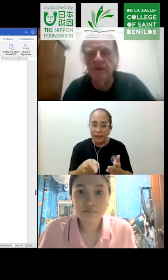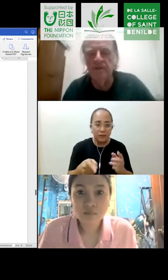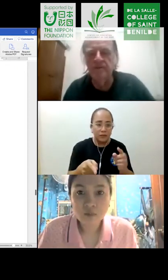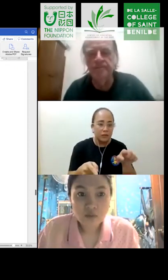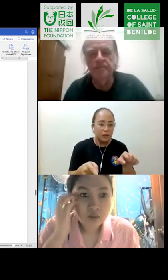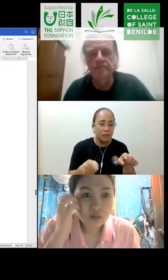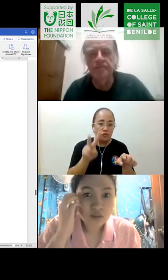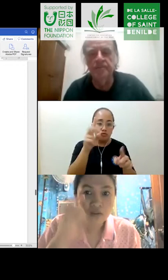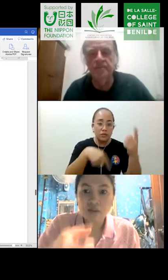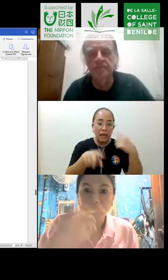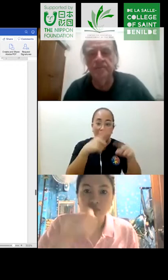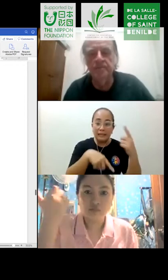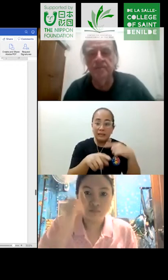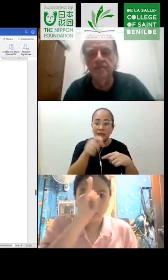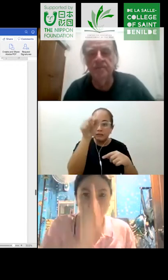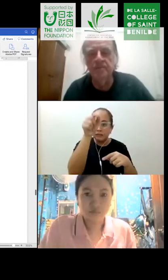signs.